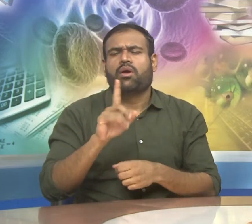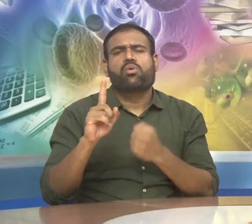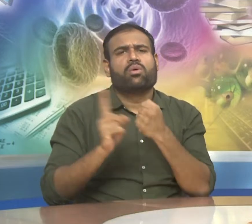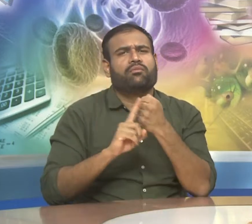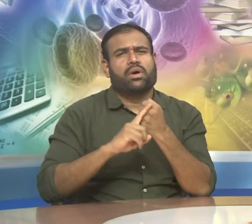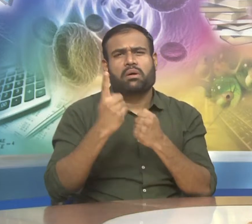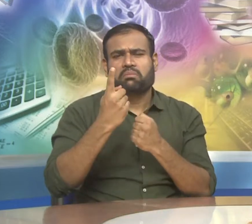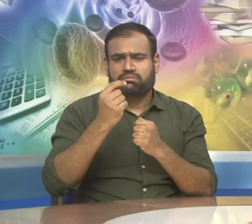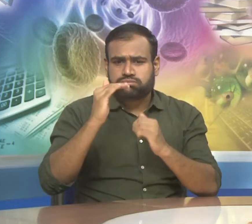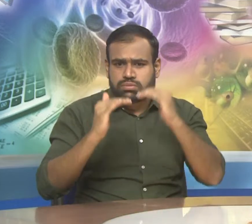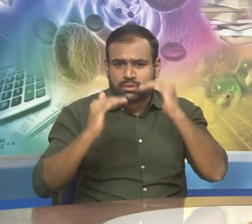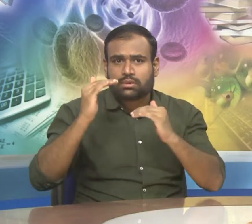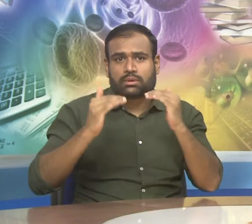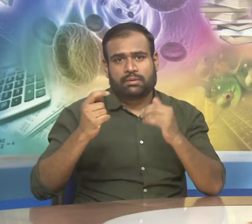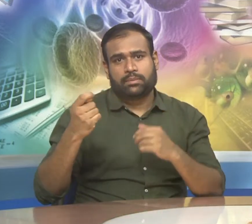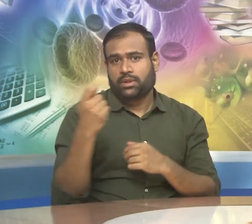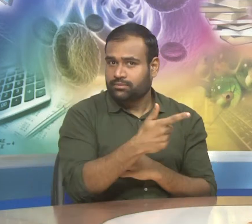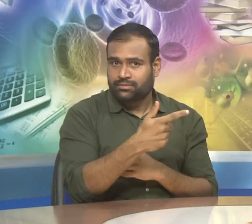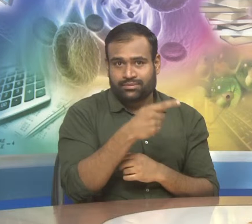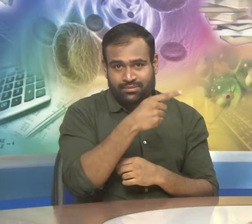So in that type of cases,